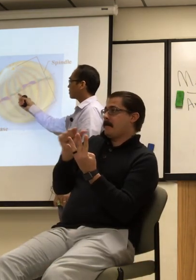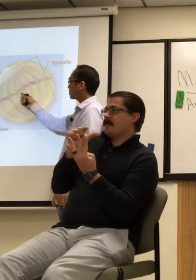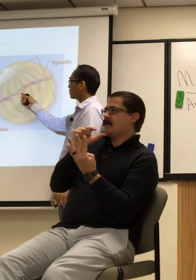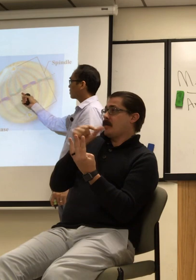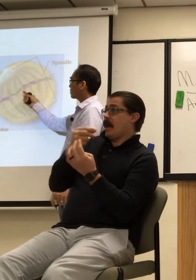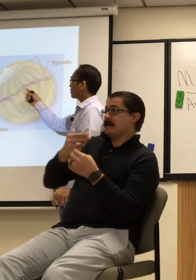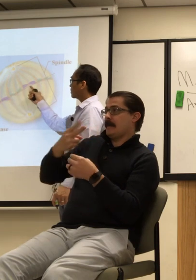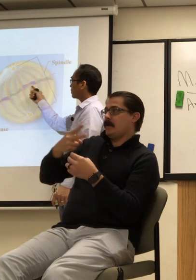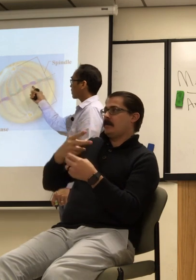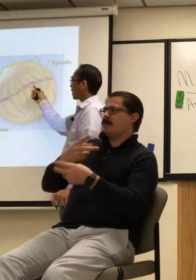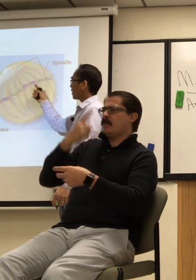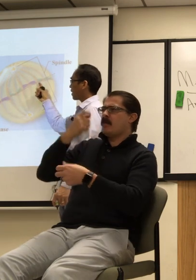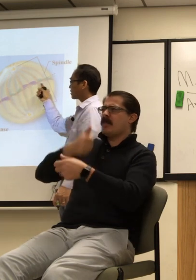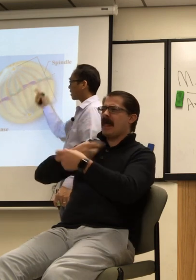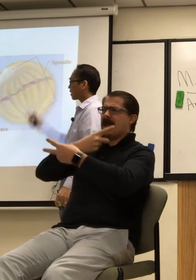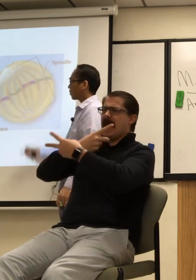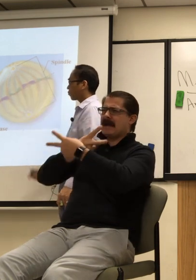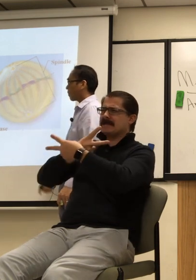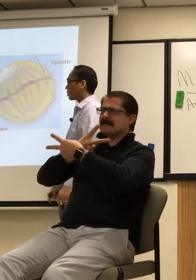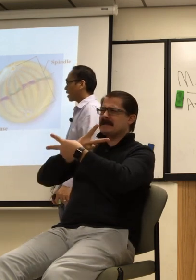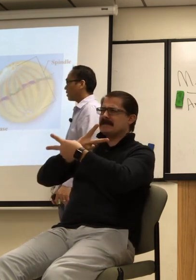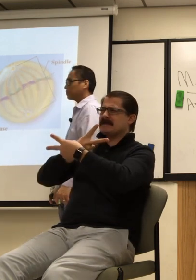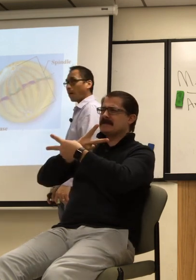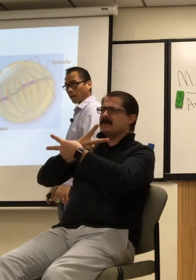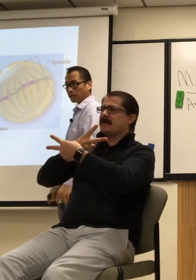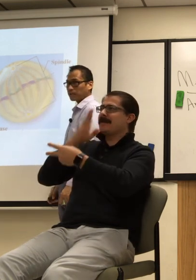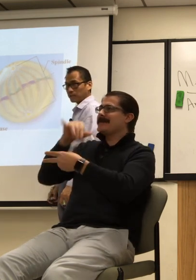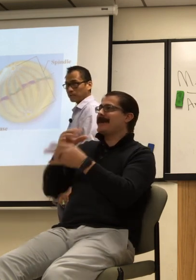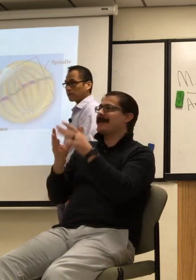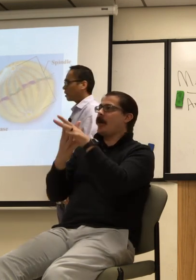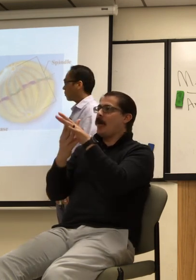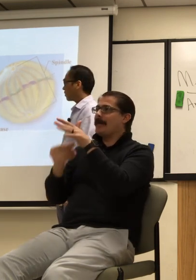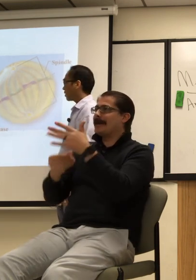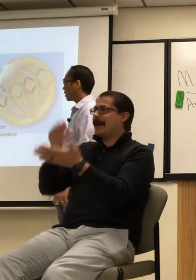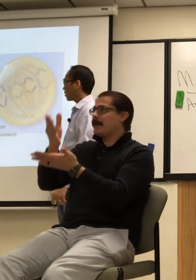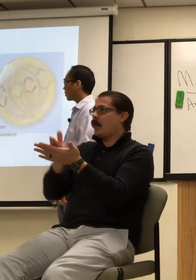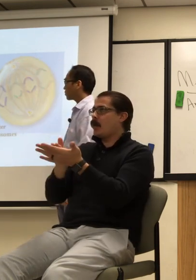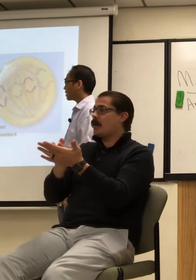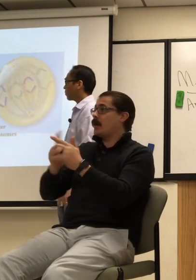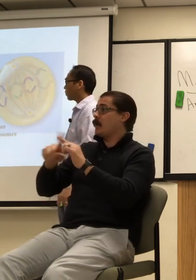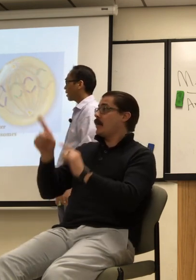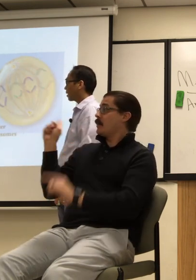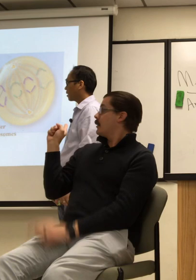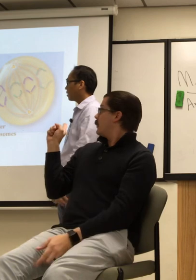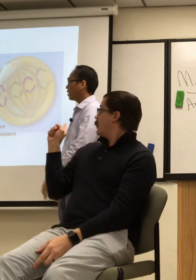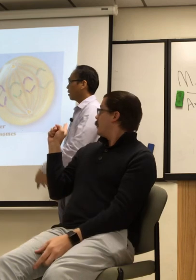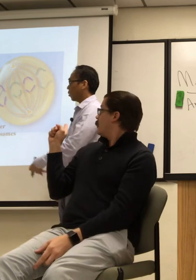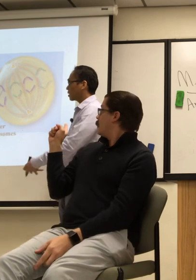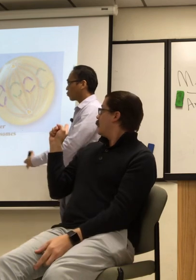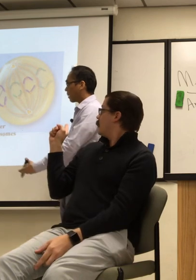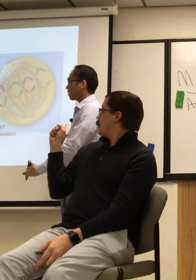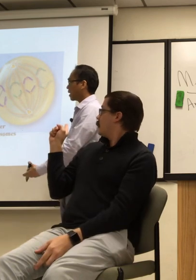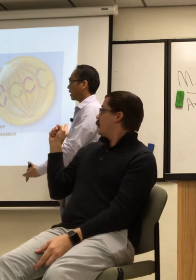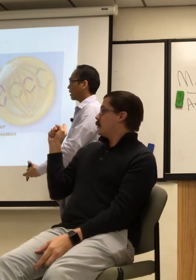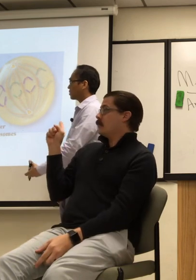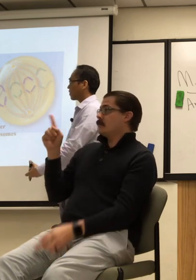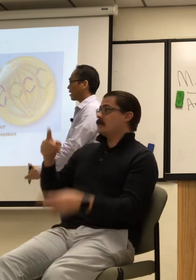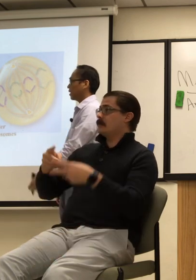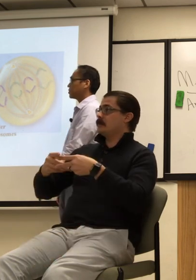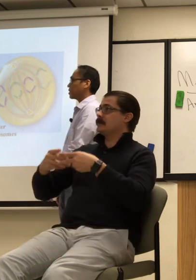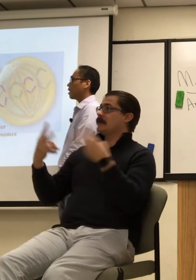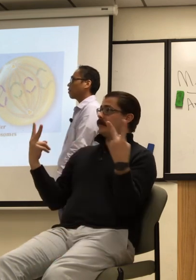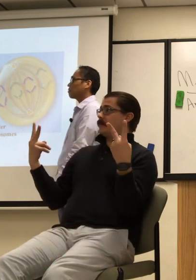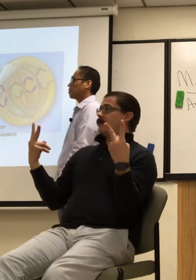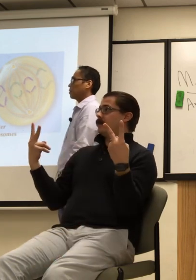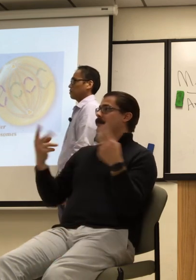X's? Okay, and that's like the replicated part. But then here, you're separating what's replicated so